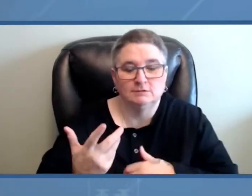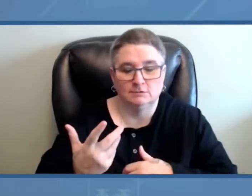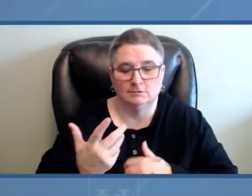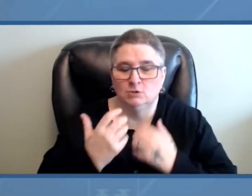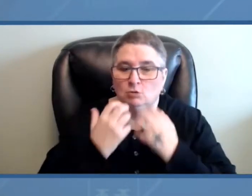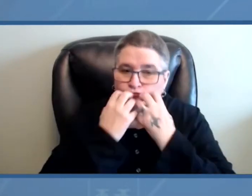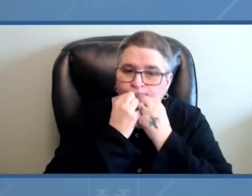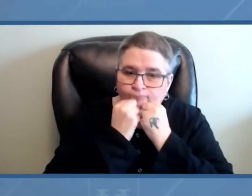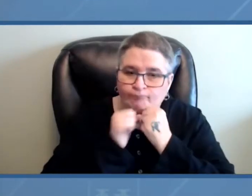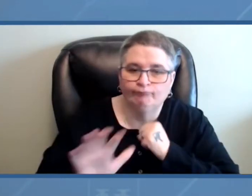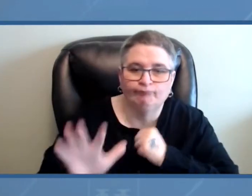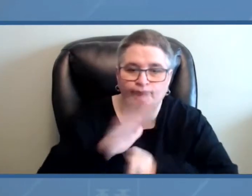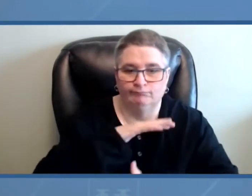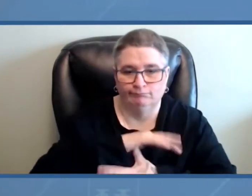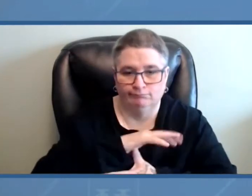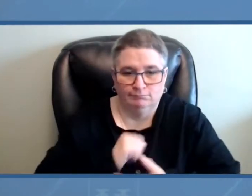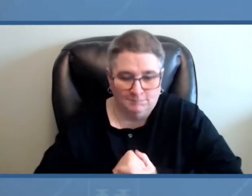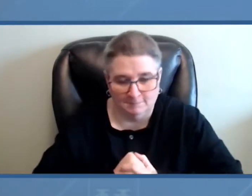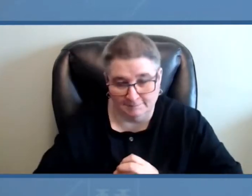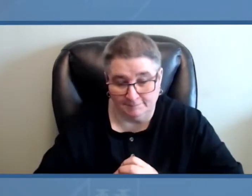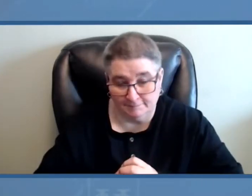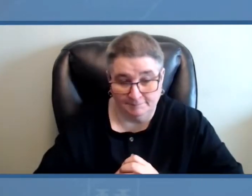respond to throughout today's session.